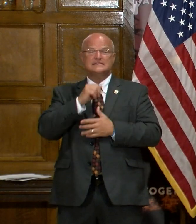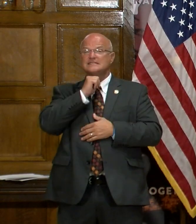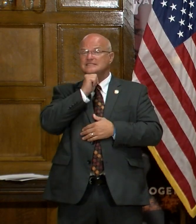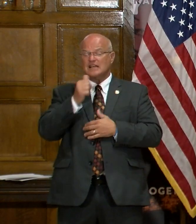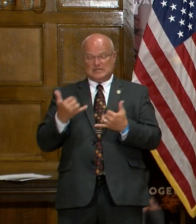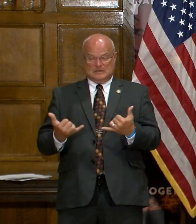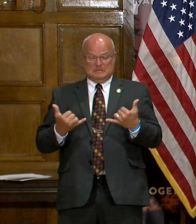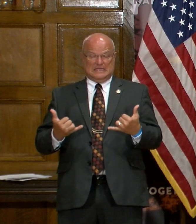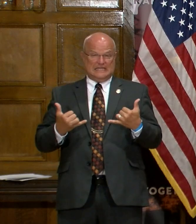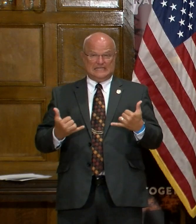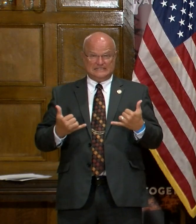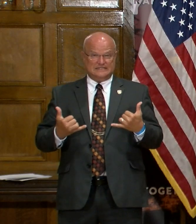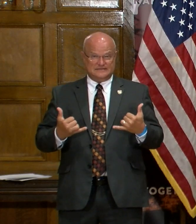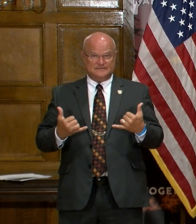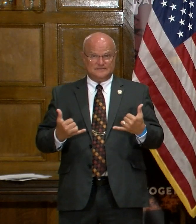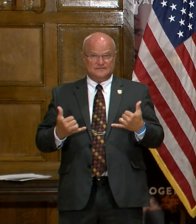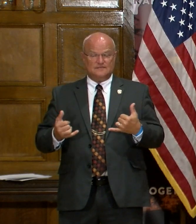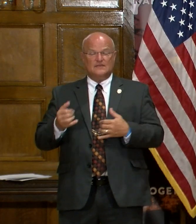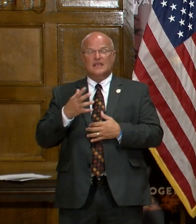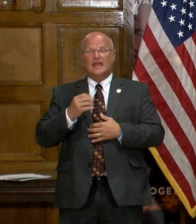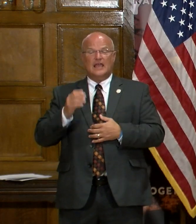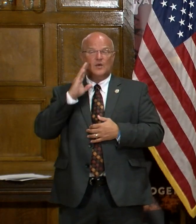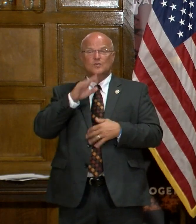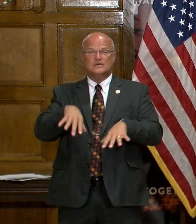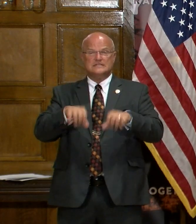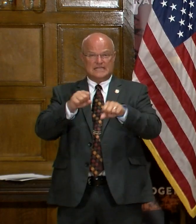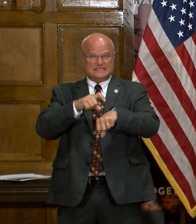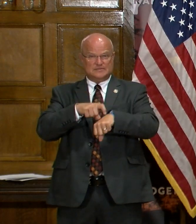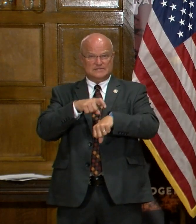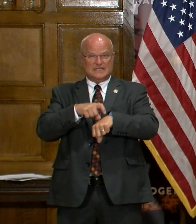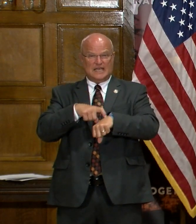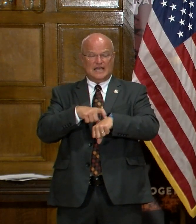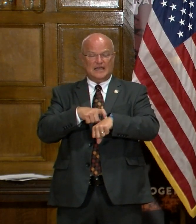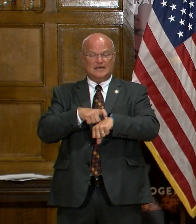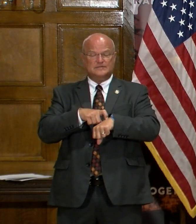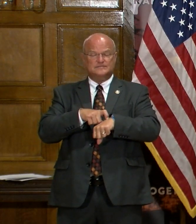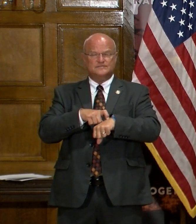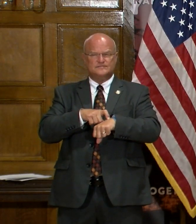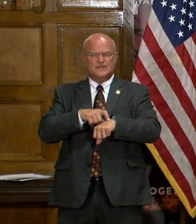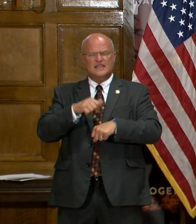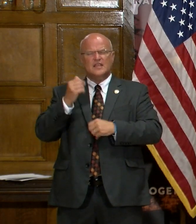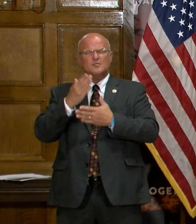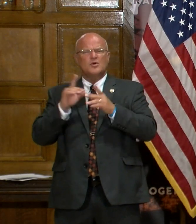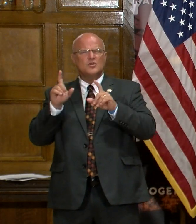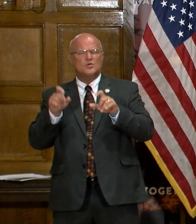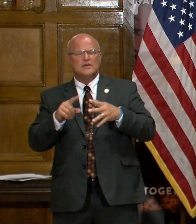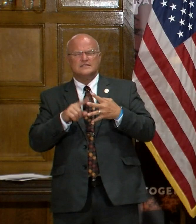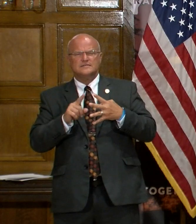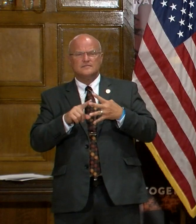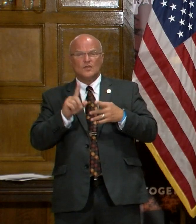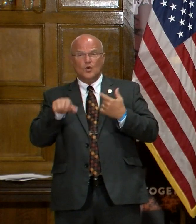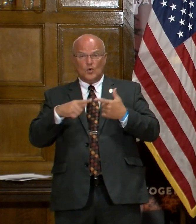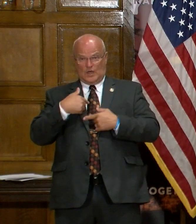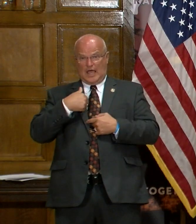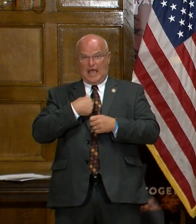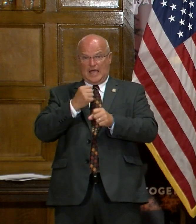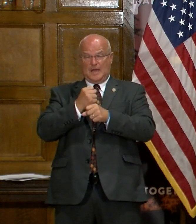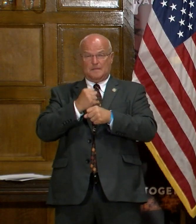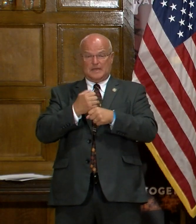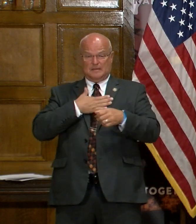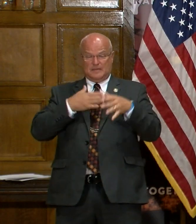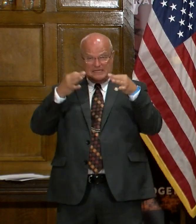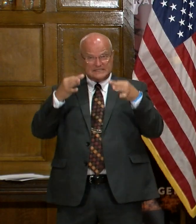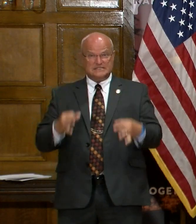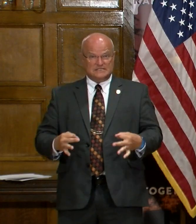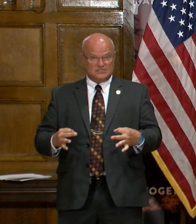going to be immediate, though, and it will take some time. Another part of your question was, when will I make